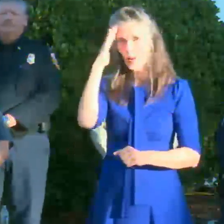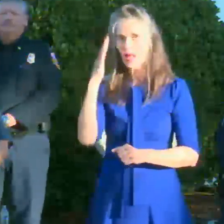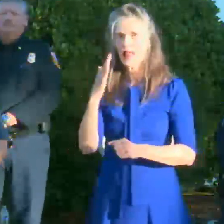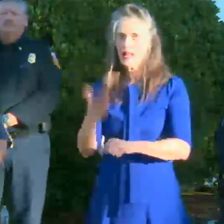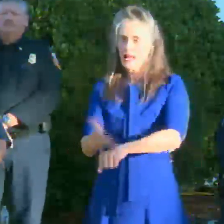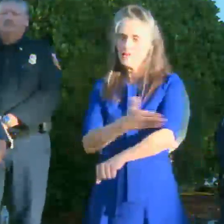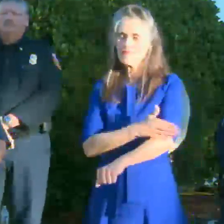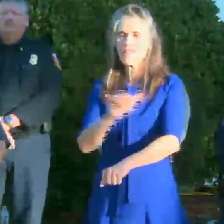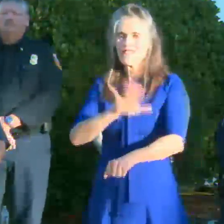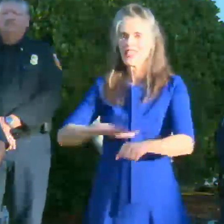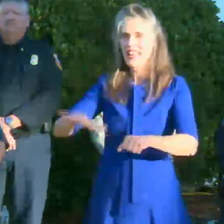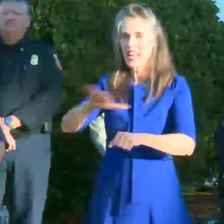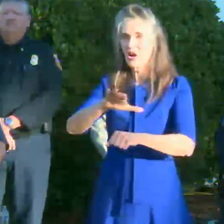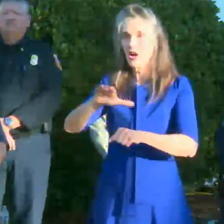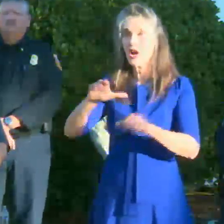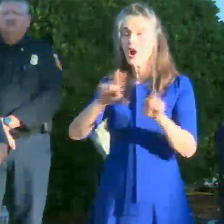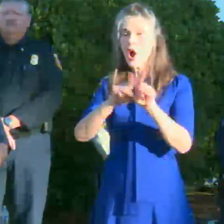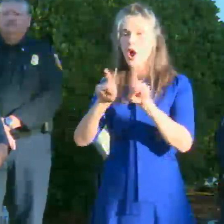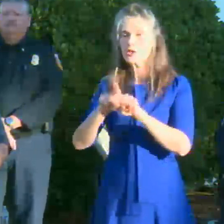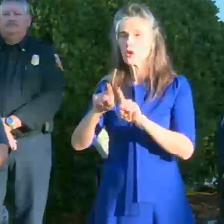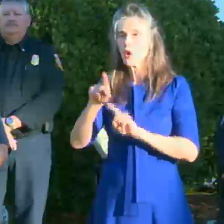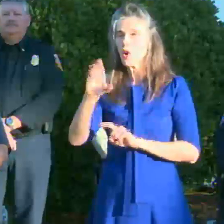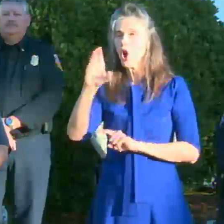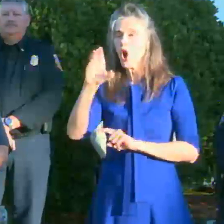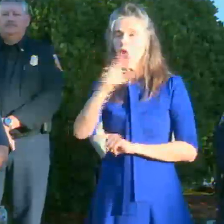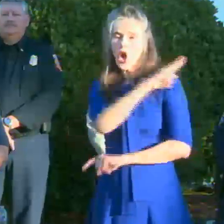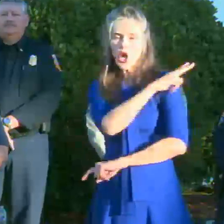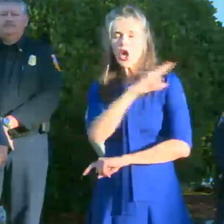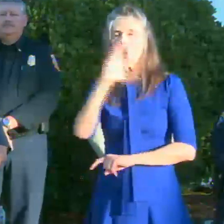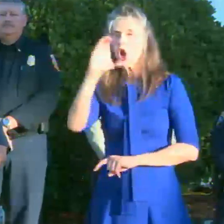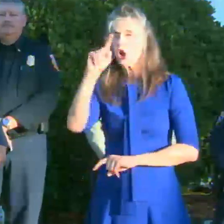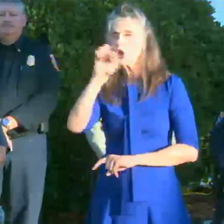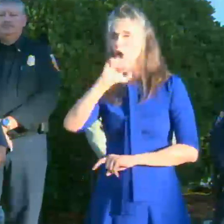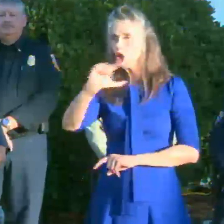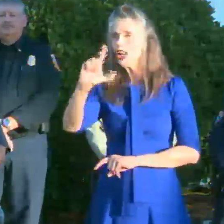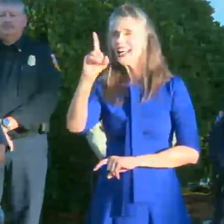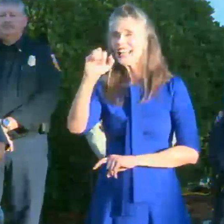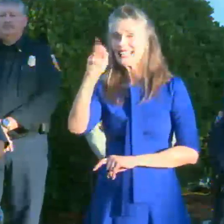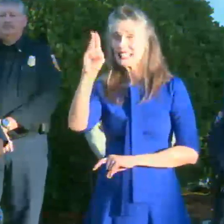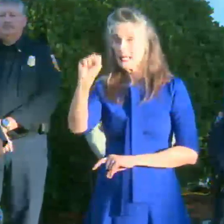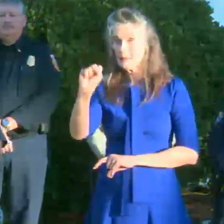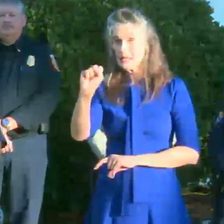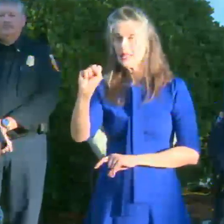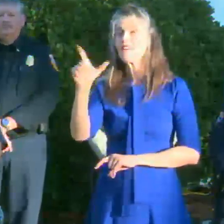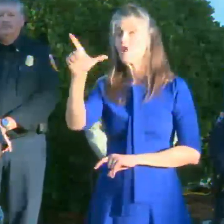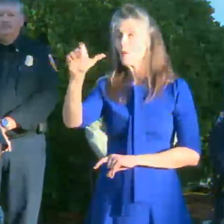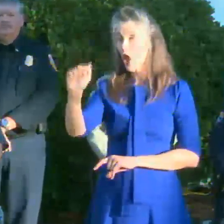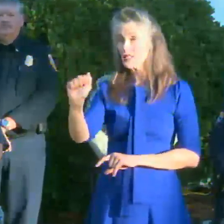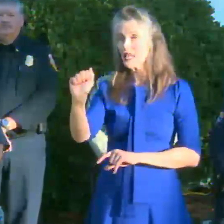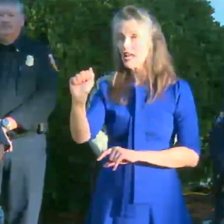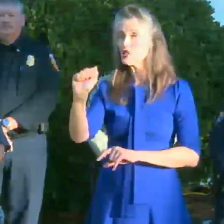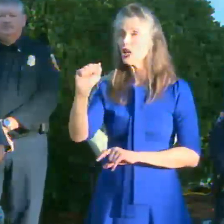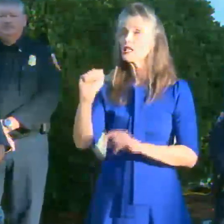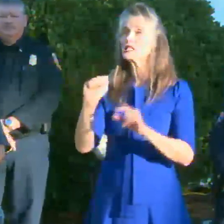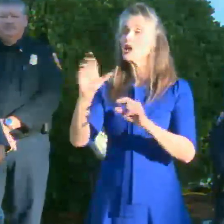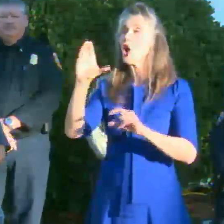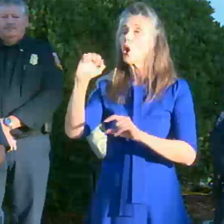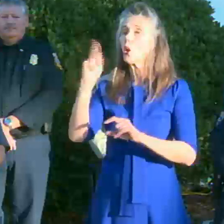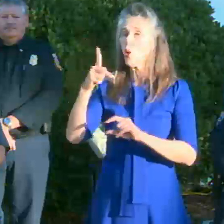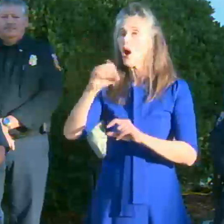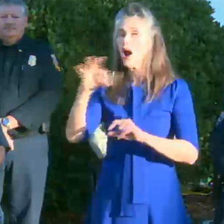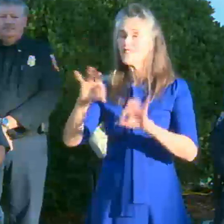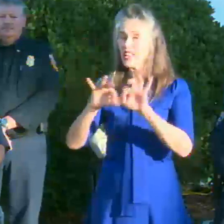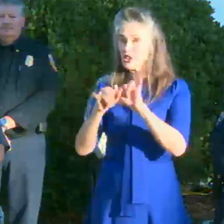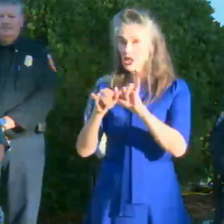that Colonel Gibbs, the commander of the Los Angeles District of the Corps of Engineers, will be here to visit these debris